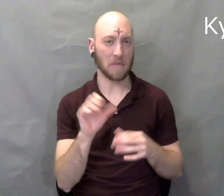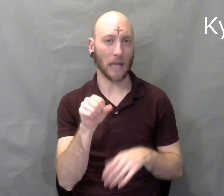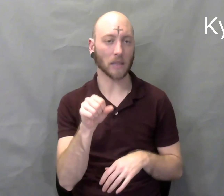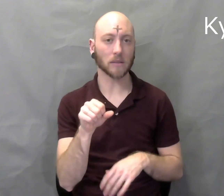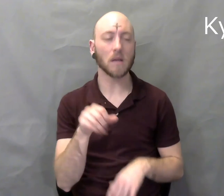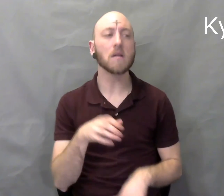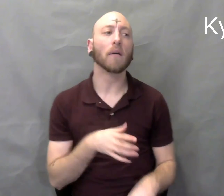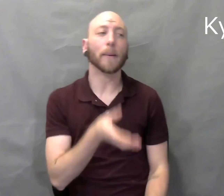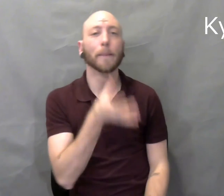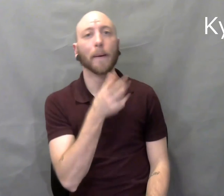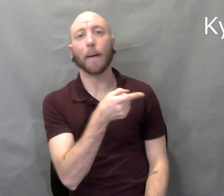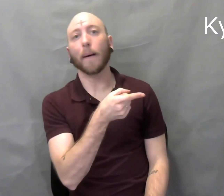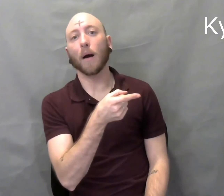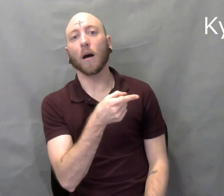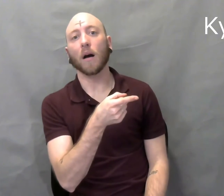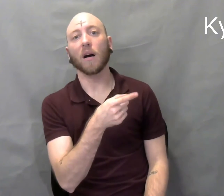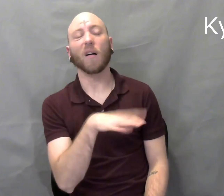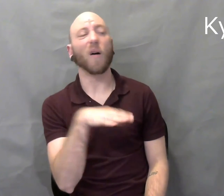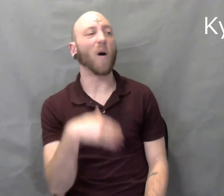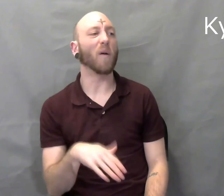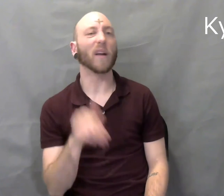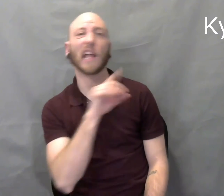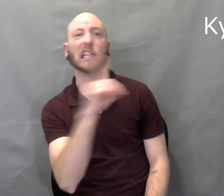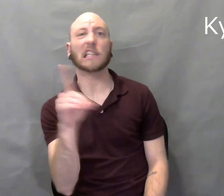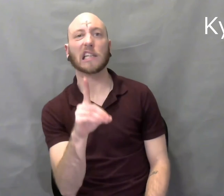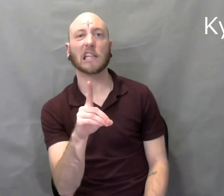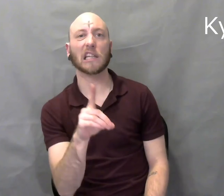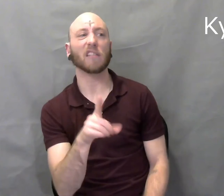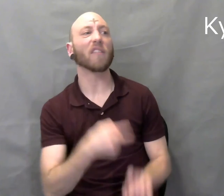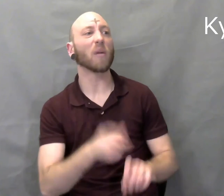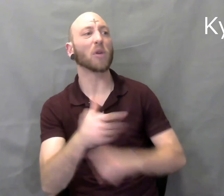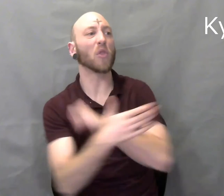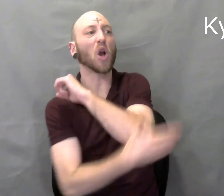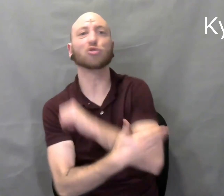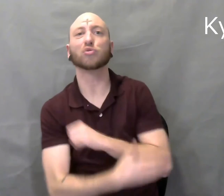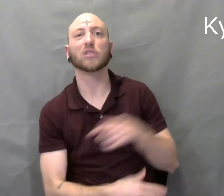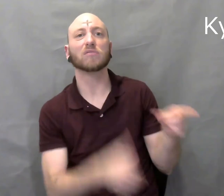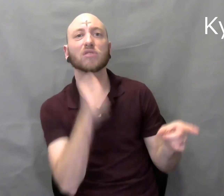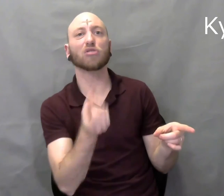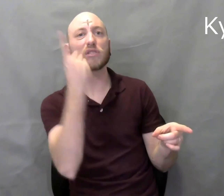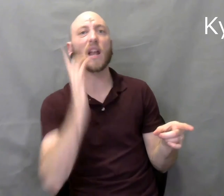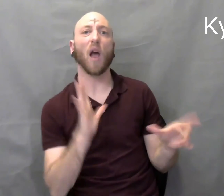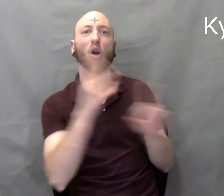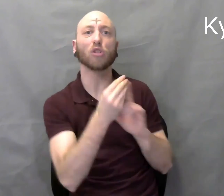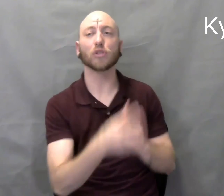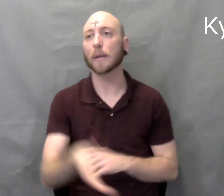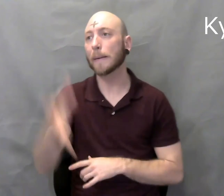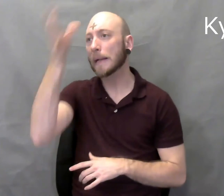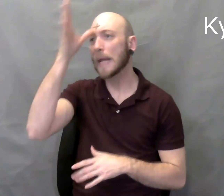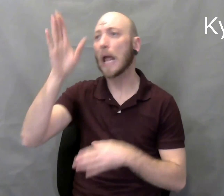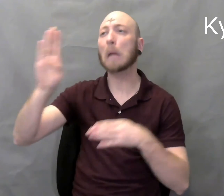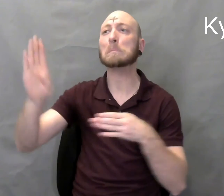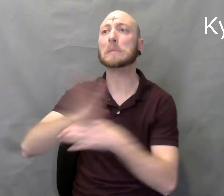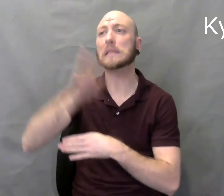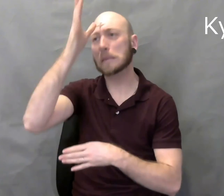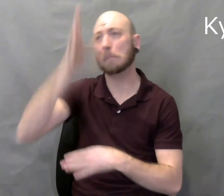my mom is way too ADD and she's from a different country and she doesn't understand. And my dad is a business guy and